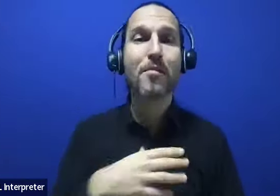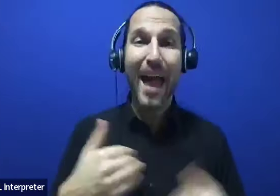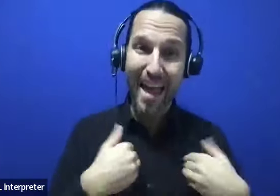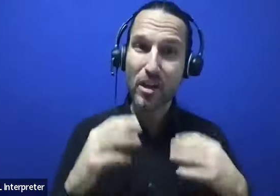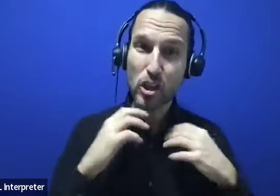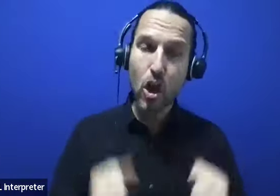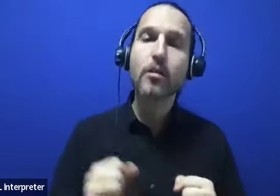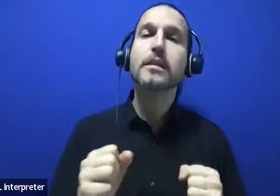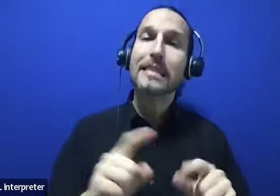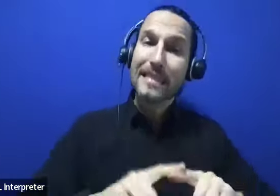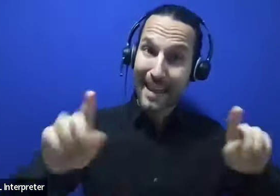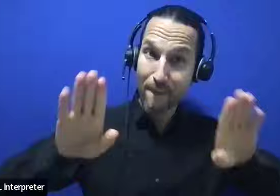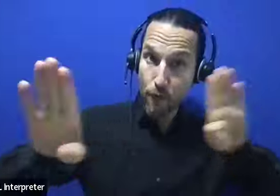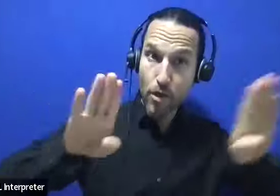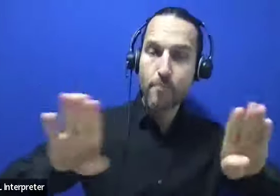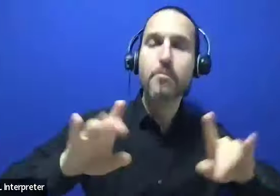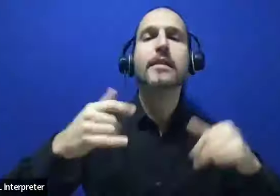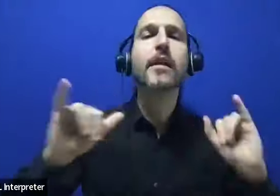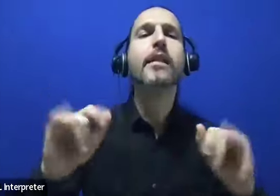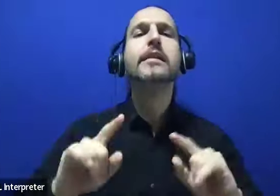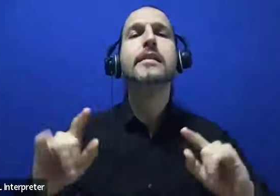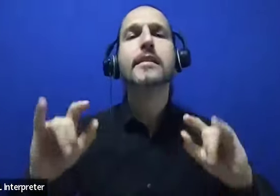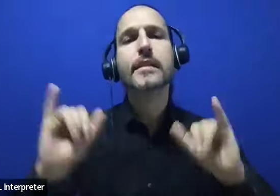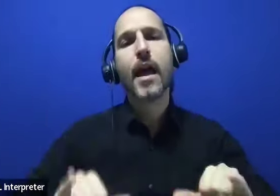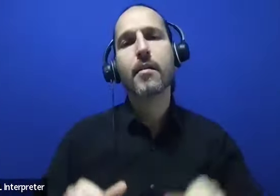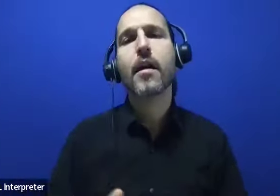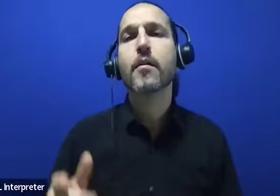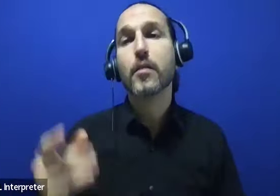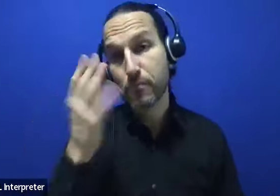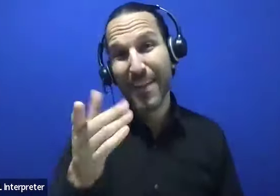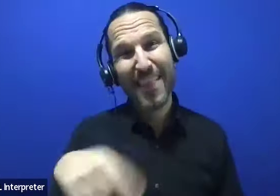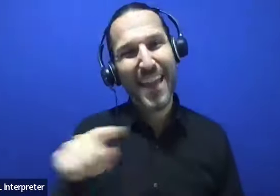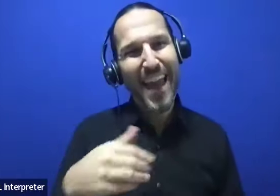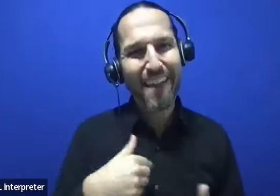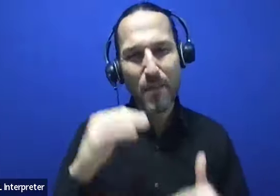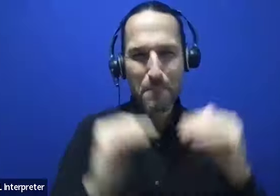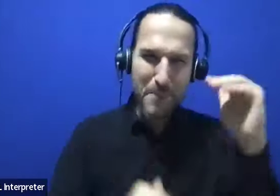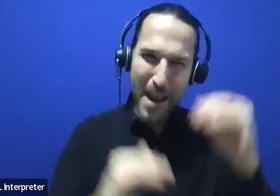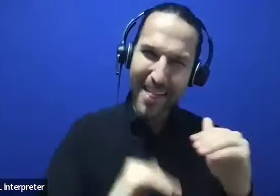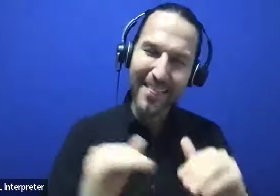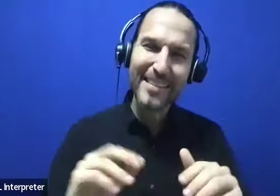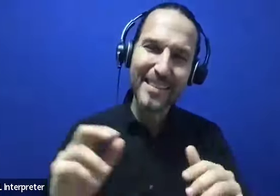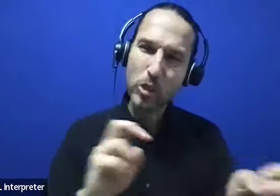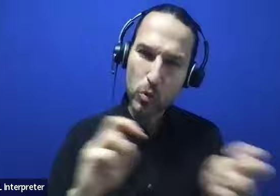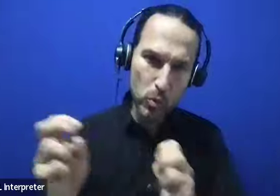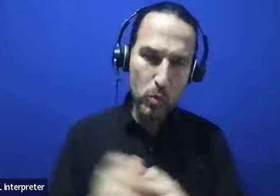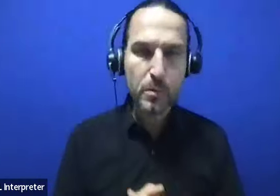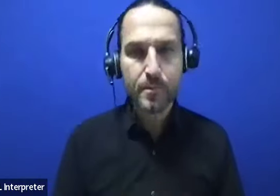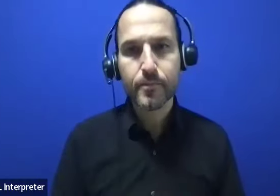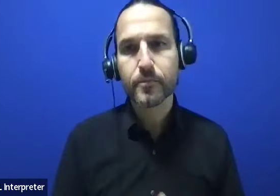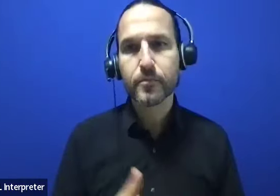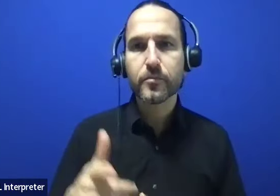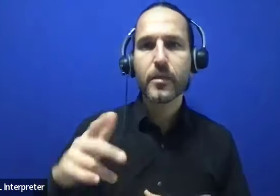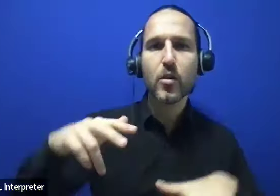same. Both of these individuals have balance issues. Both of them have kind of an